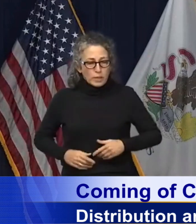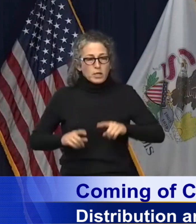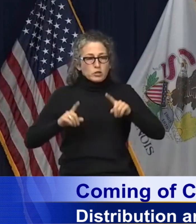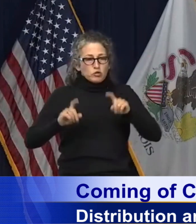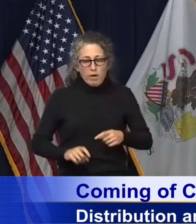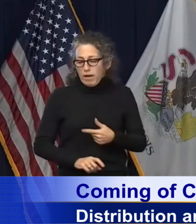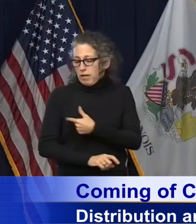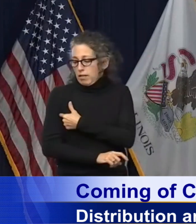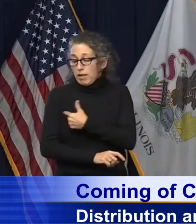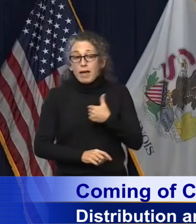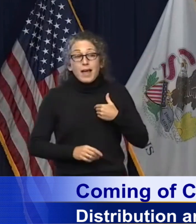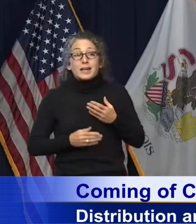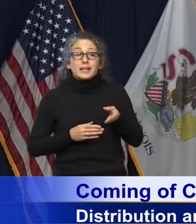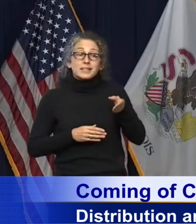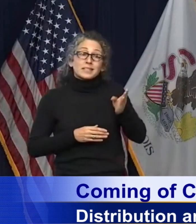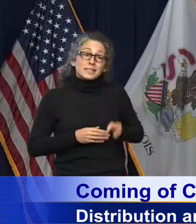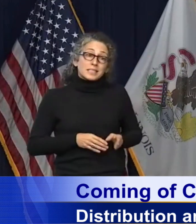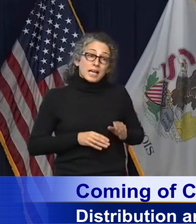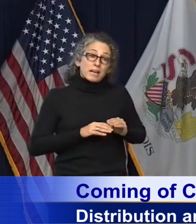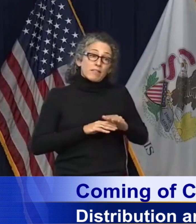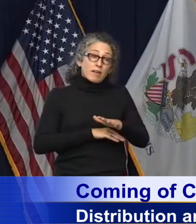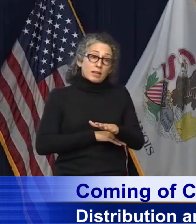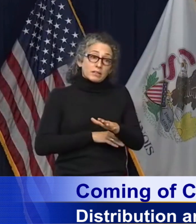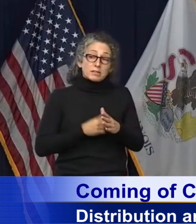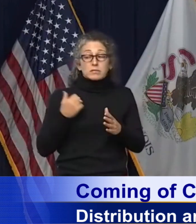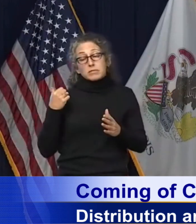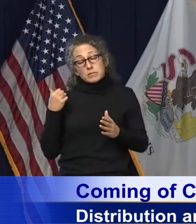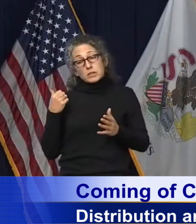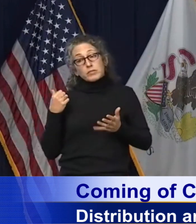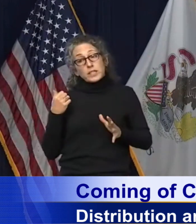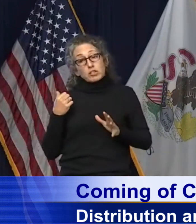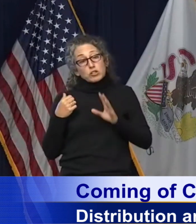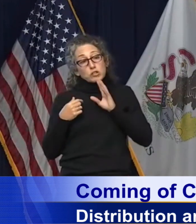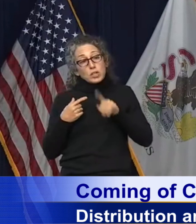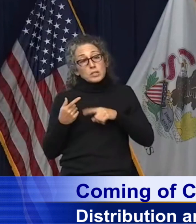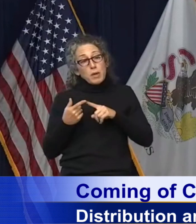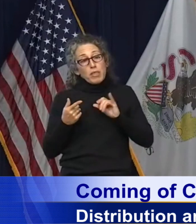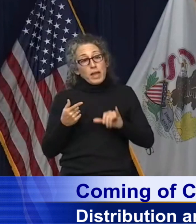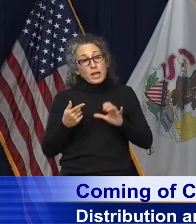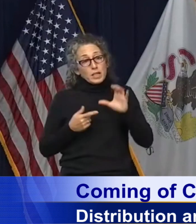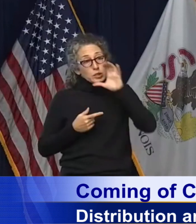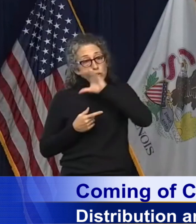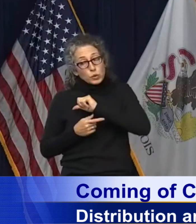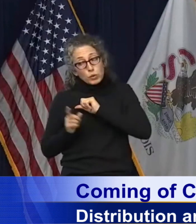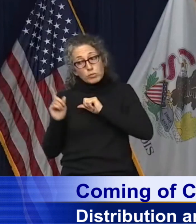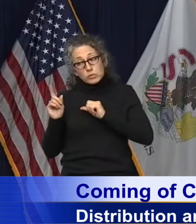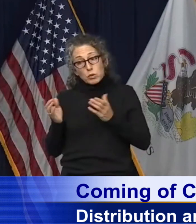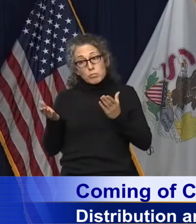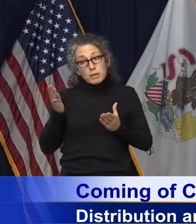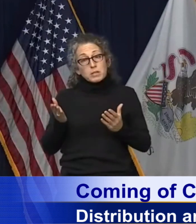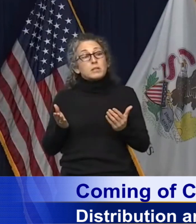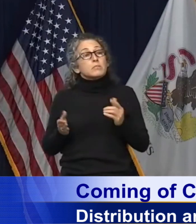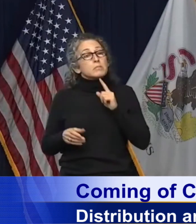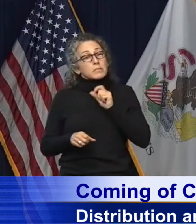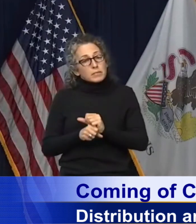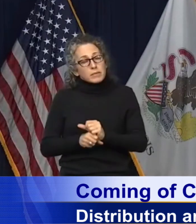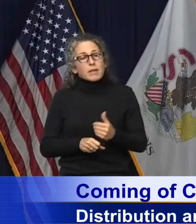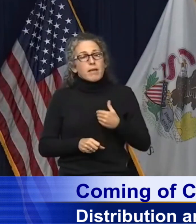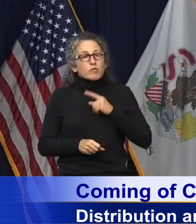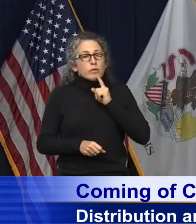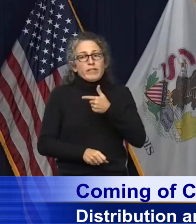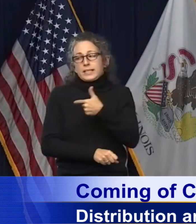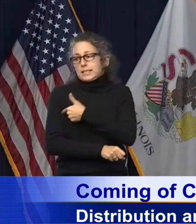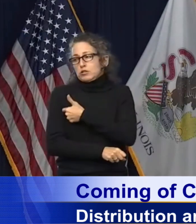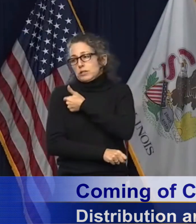did have some side effects, so she talked about that. So I would assume that that is an indication that she may have actually received the